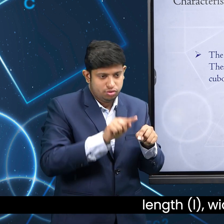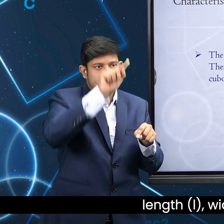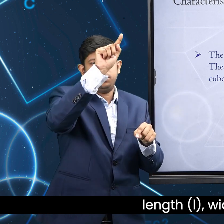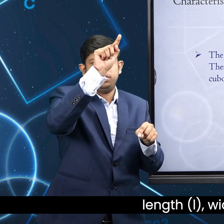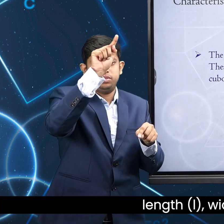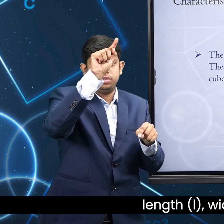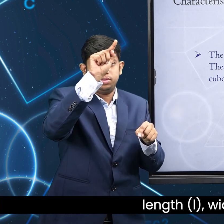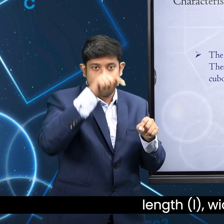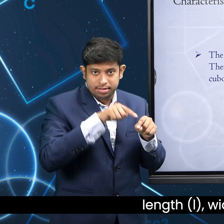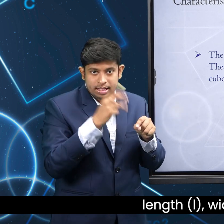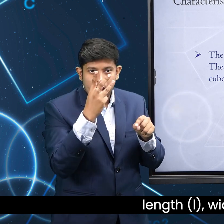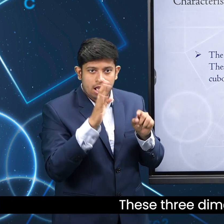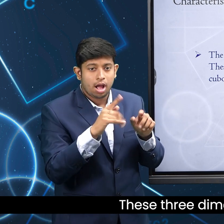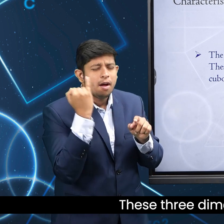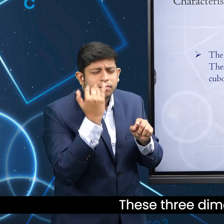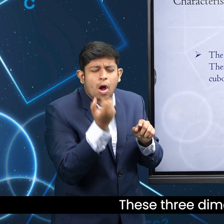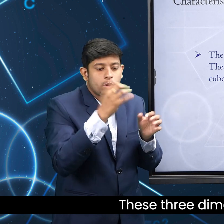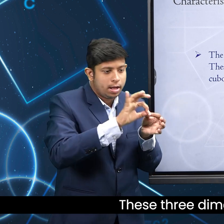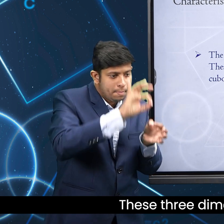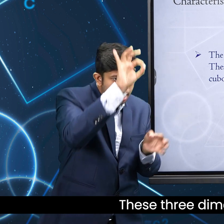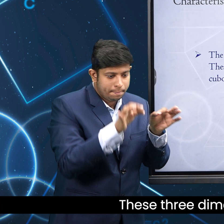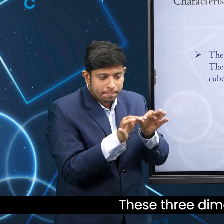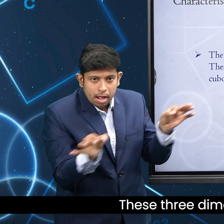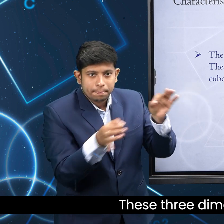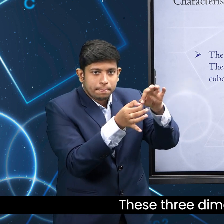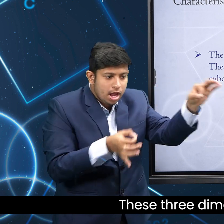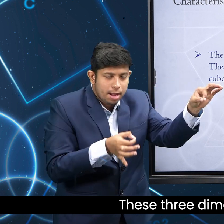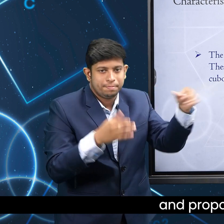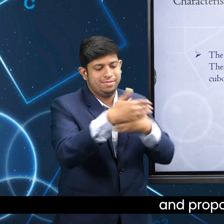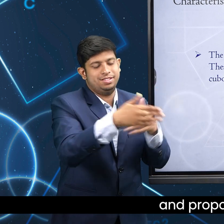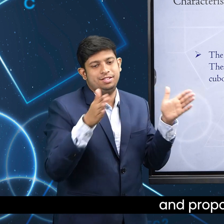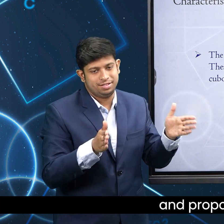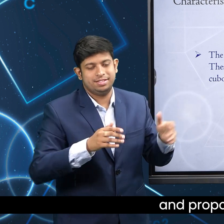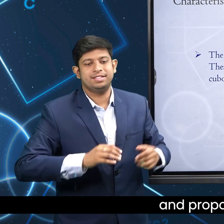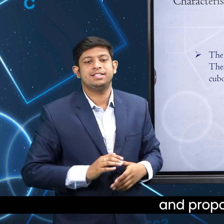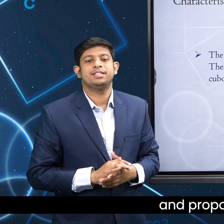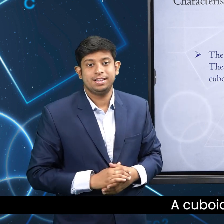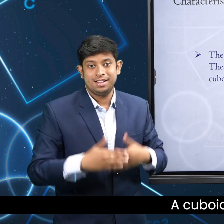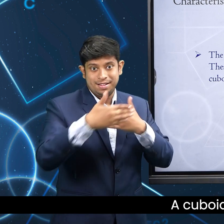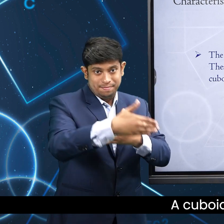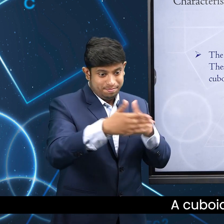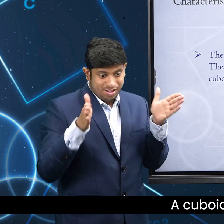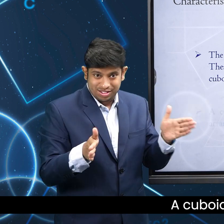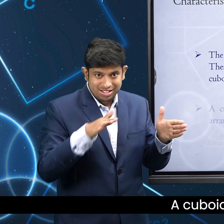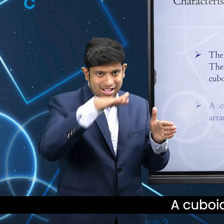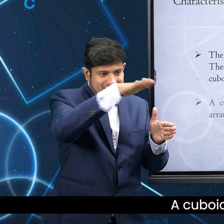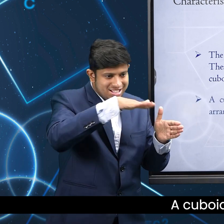height. These 3 dimensions determine the size and proportions of the cuboid. A cuboid has 6